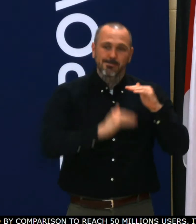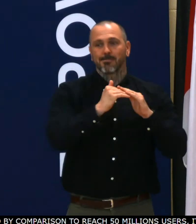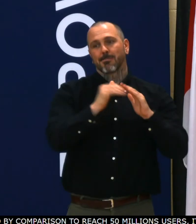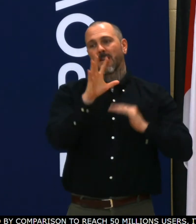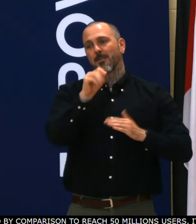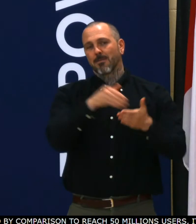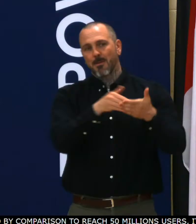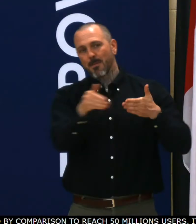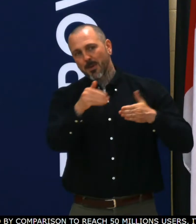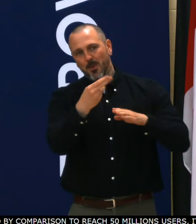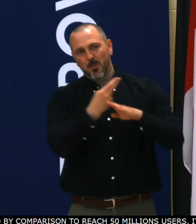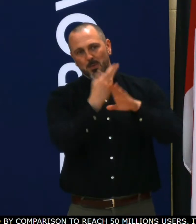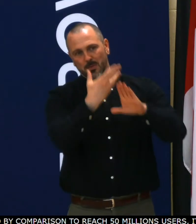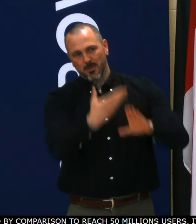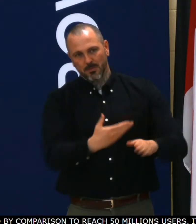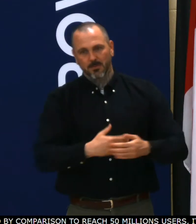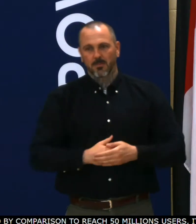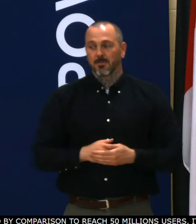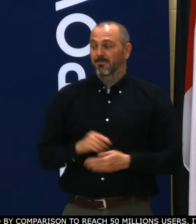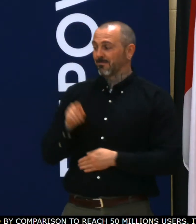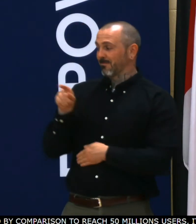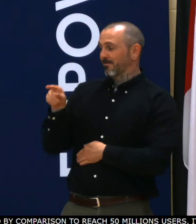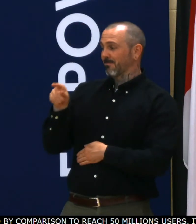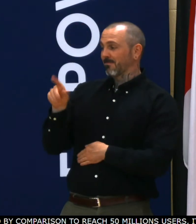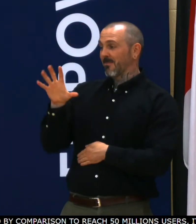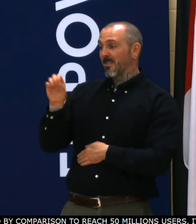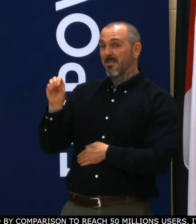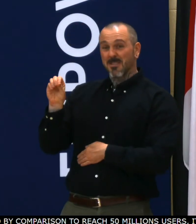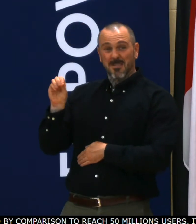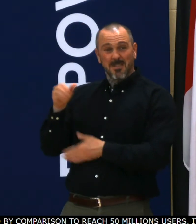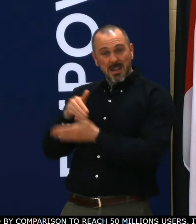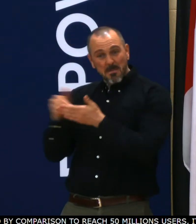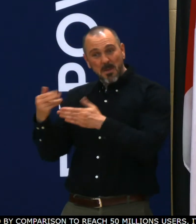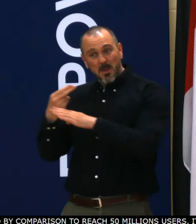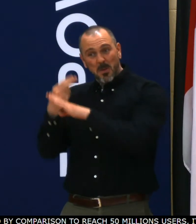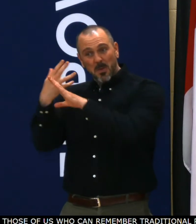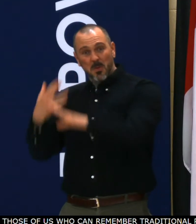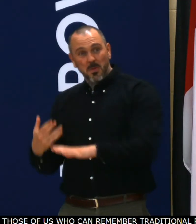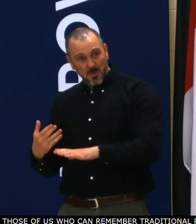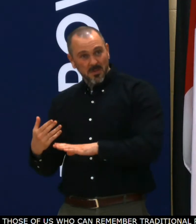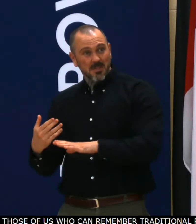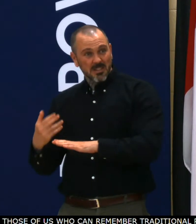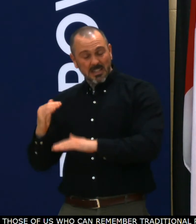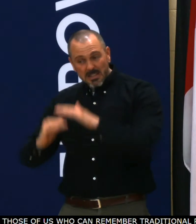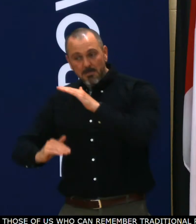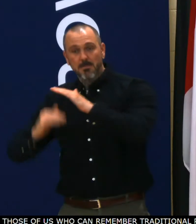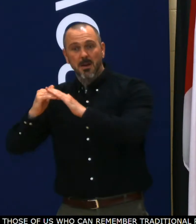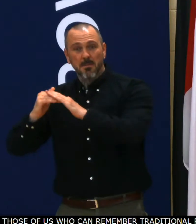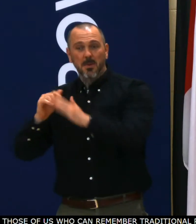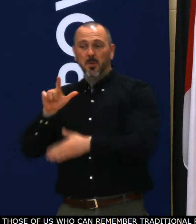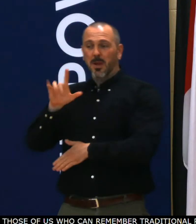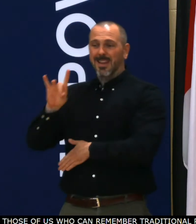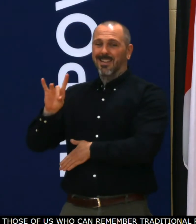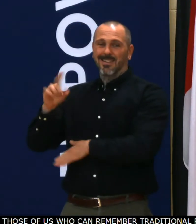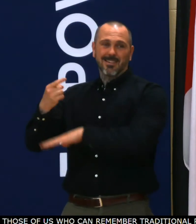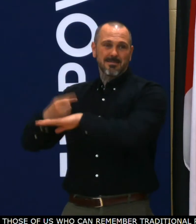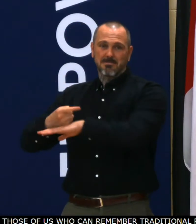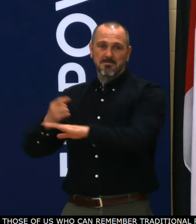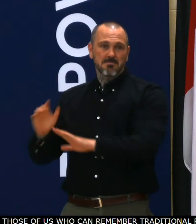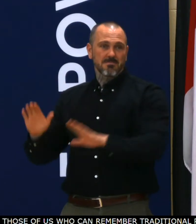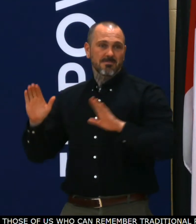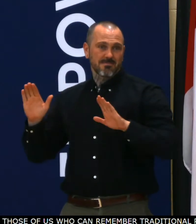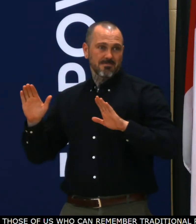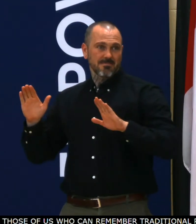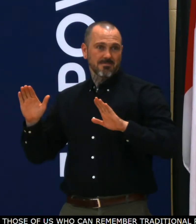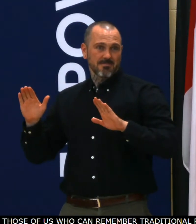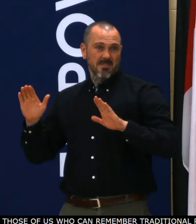But ChatGPT reached 50 million users in 28 days. And in this